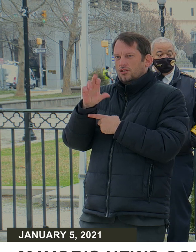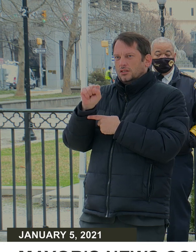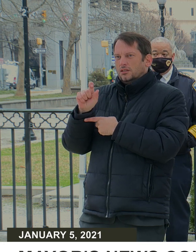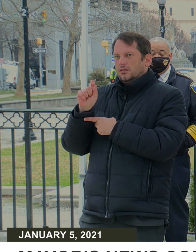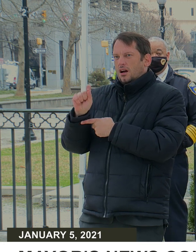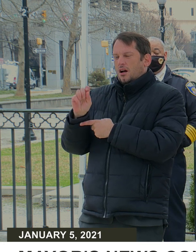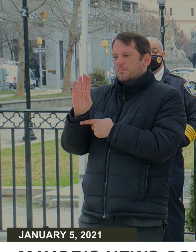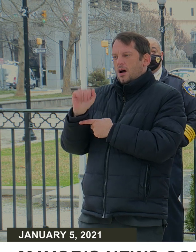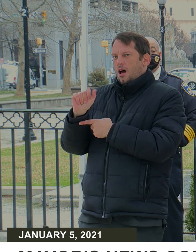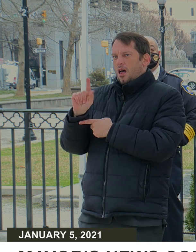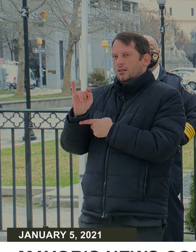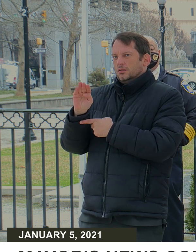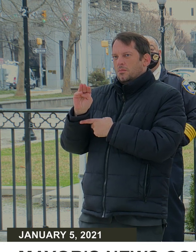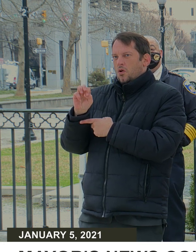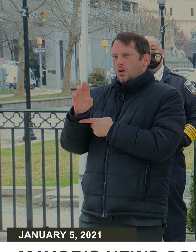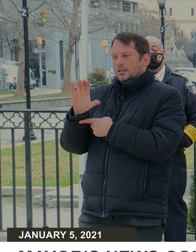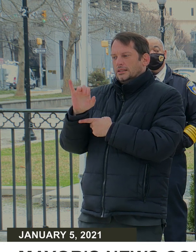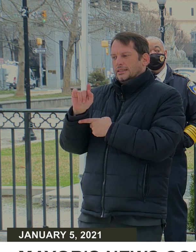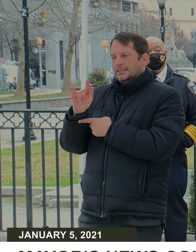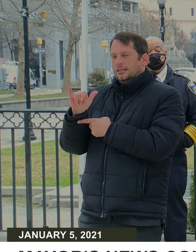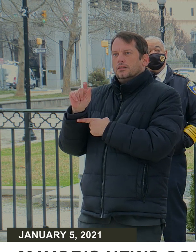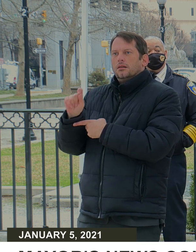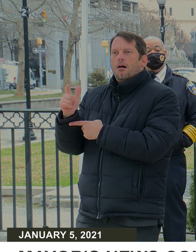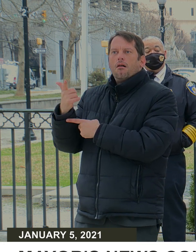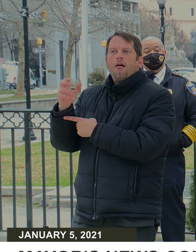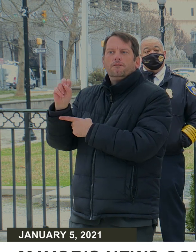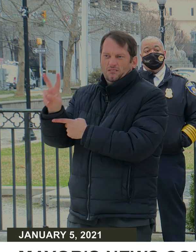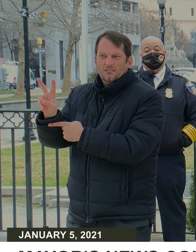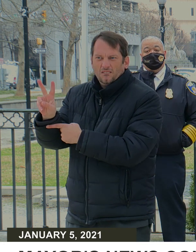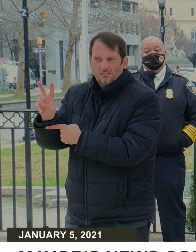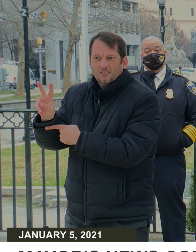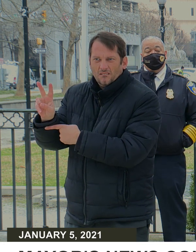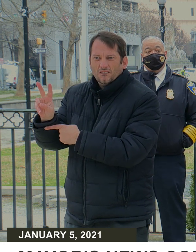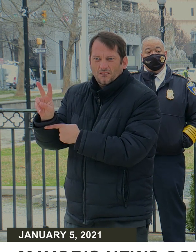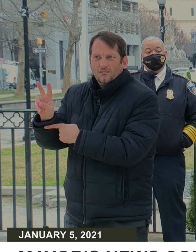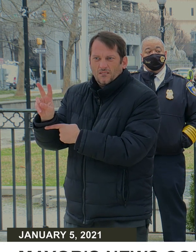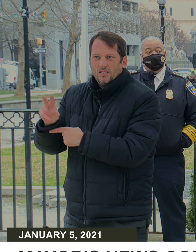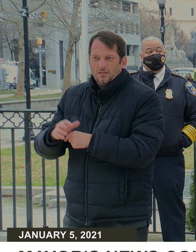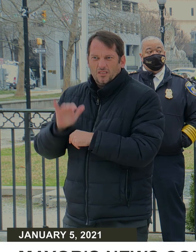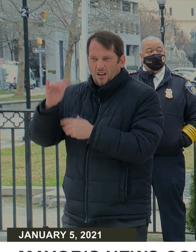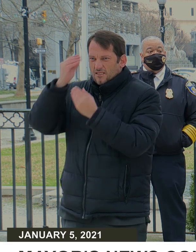coronavirus.baltimorecity.gov/COVAX. So we've outlined all of our phases and all of our tiers on that website.